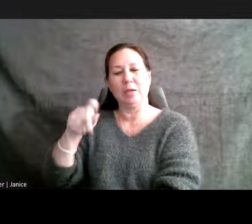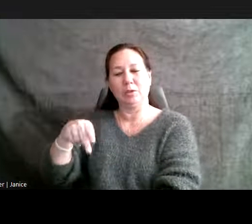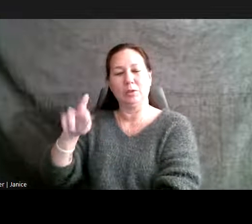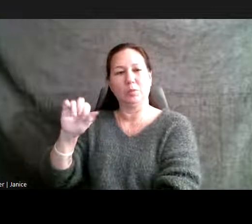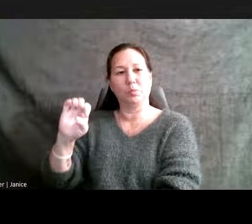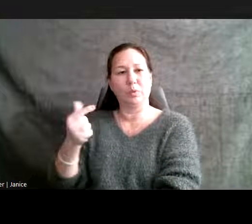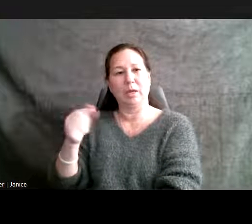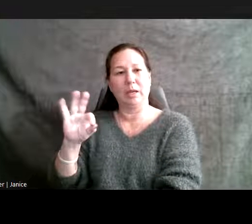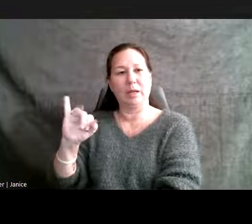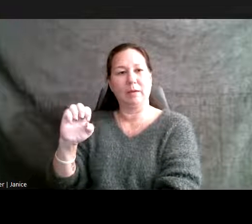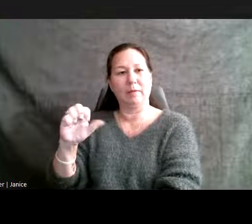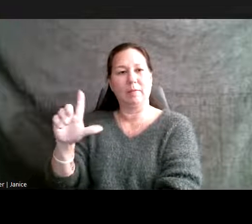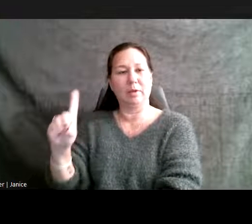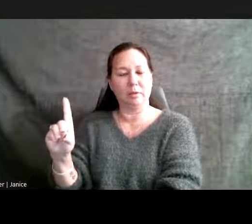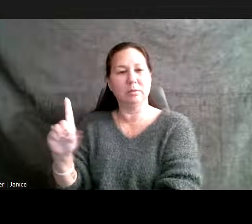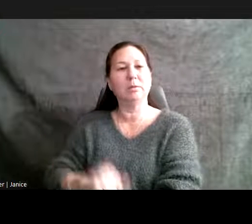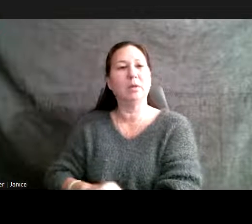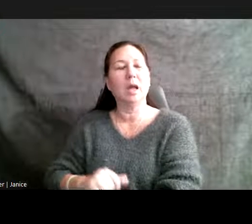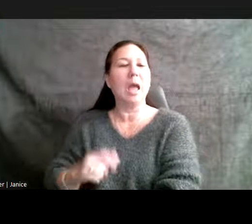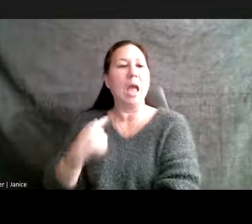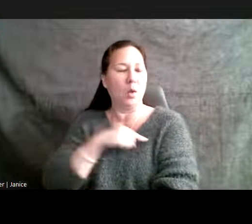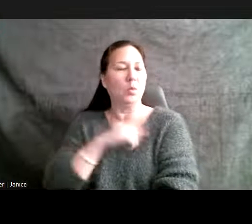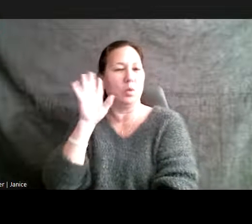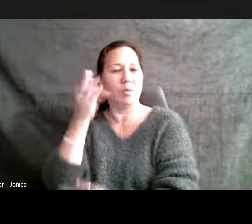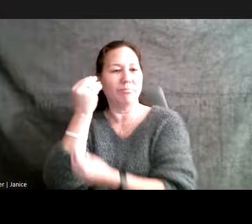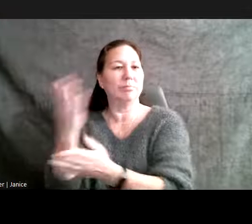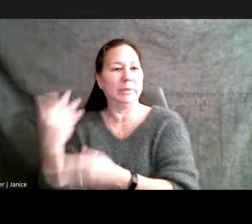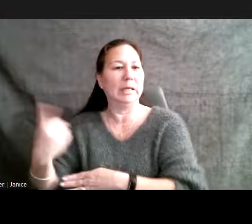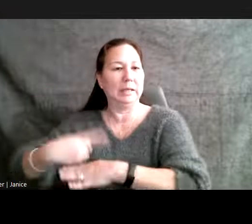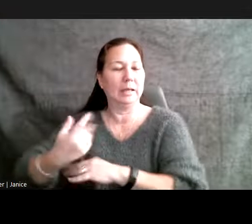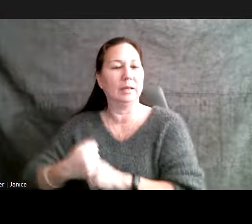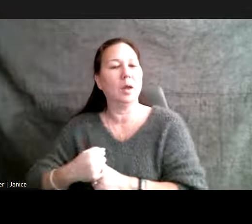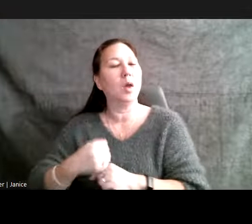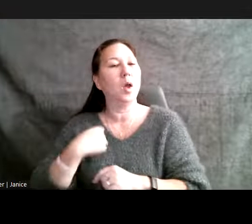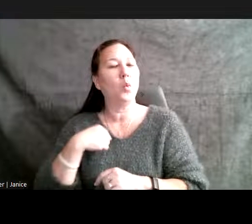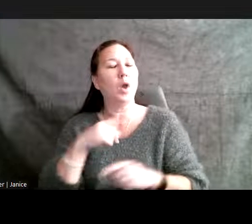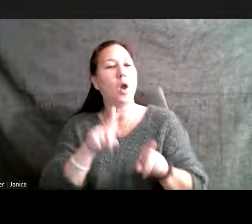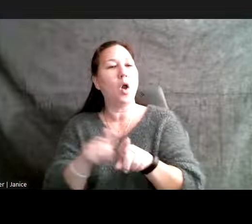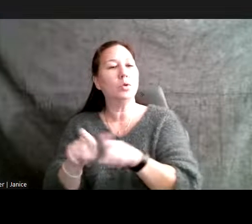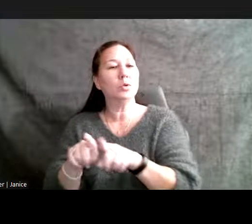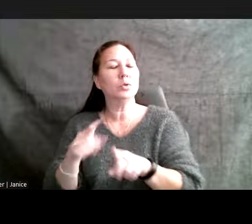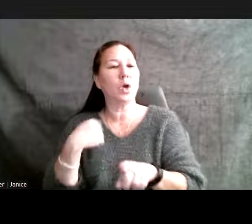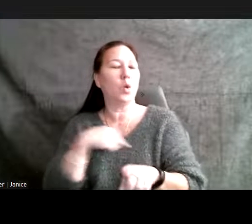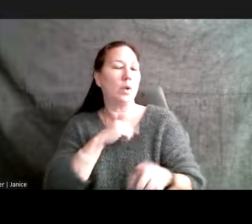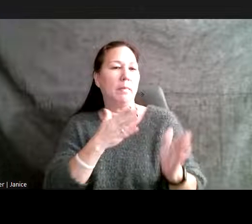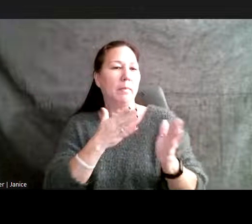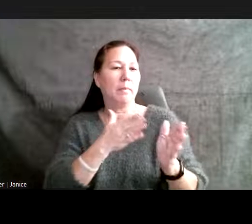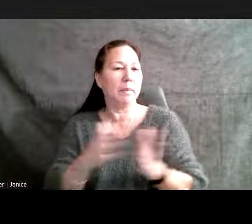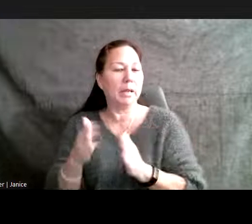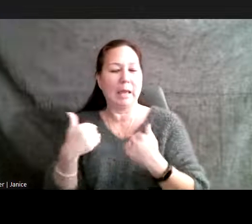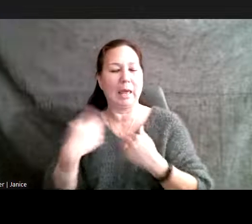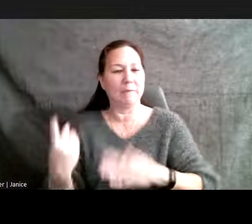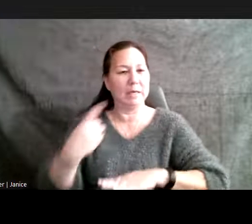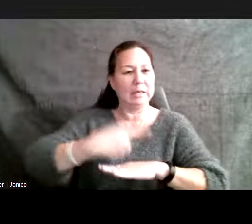specific venues soon. We're also planning 2 remote public listening sessions during the daytime and evening on the day